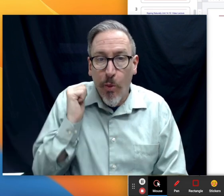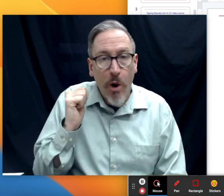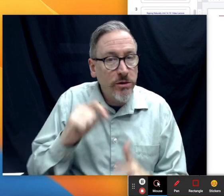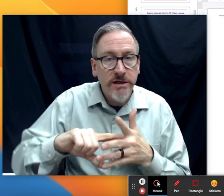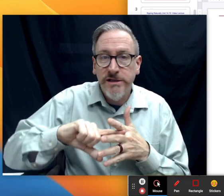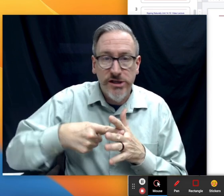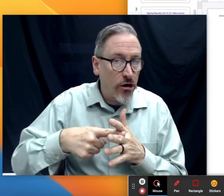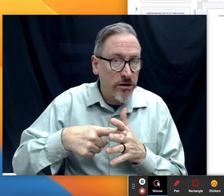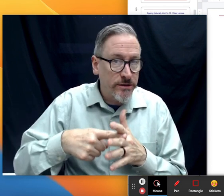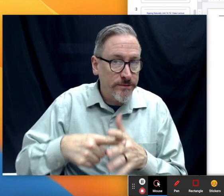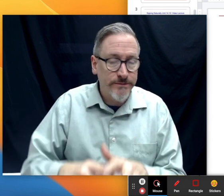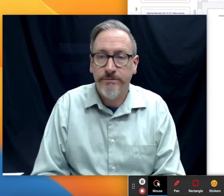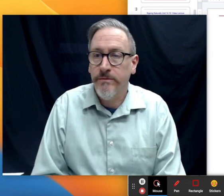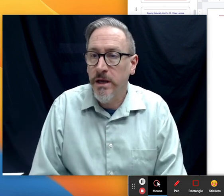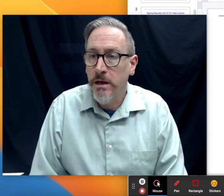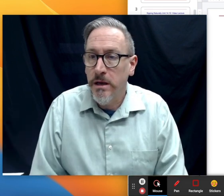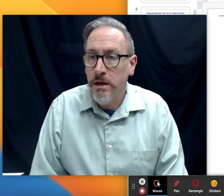It won't start.